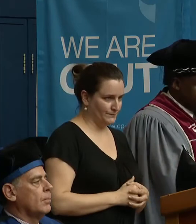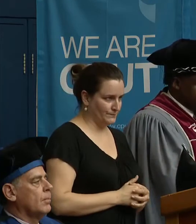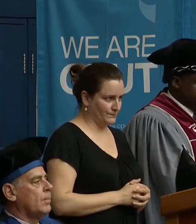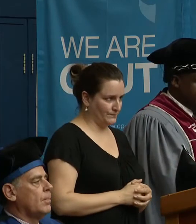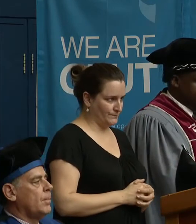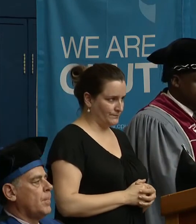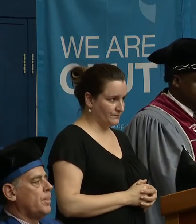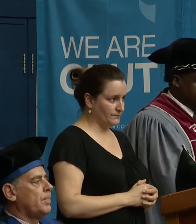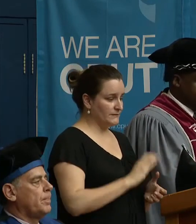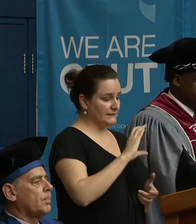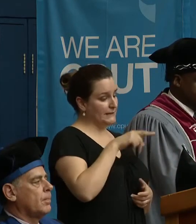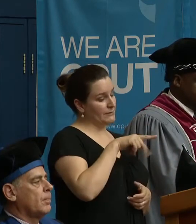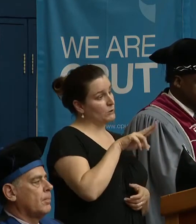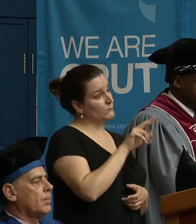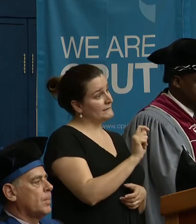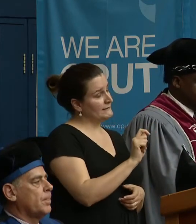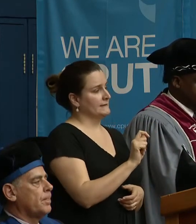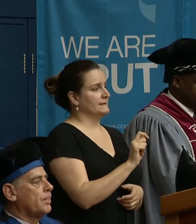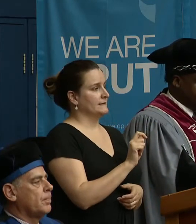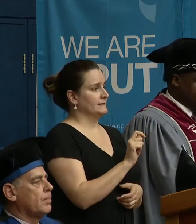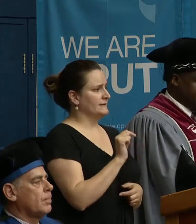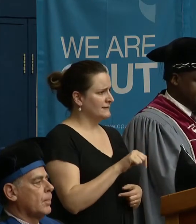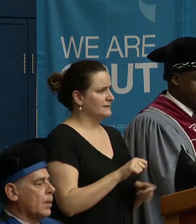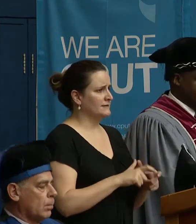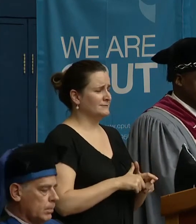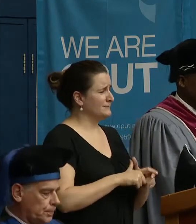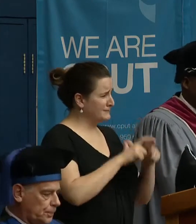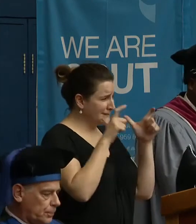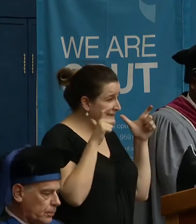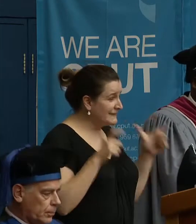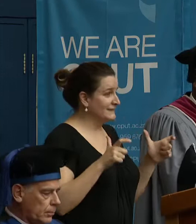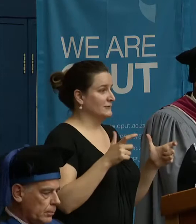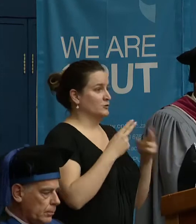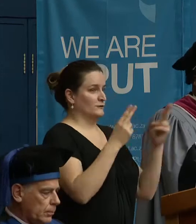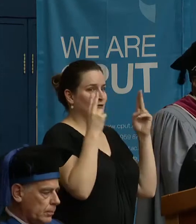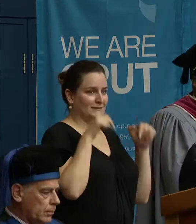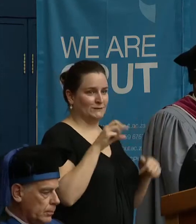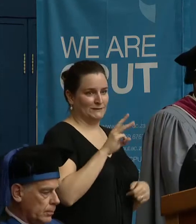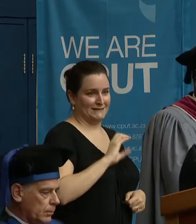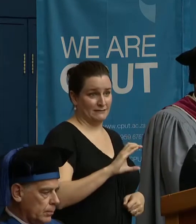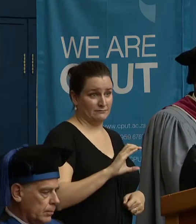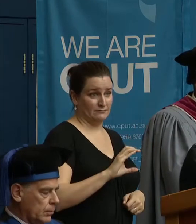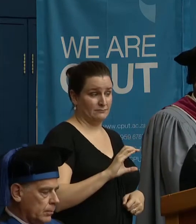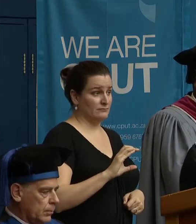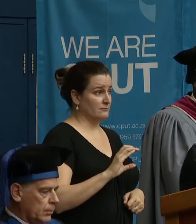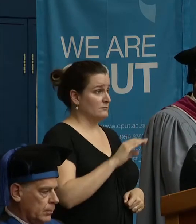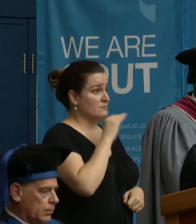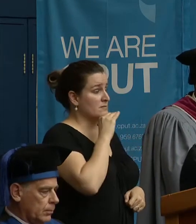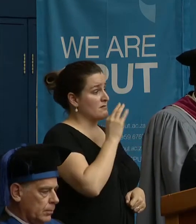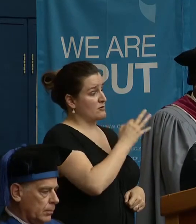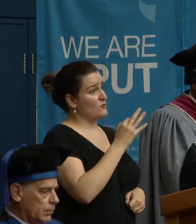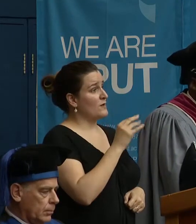Cape Peninsula University of Technology is currently the largest university in the Western Cape with over 3,000